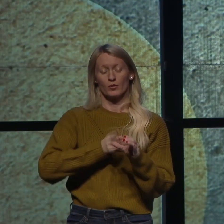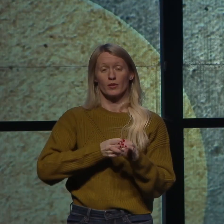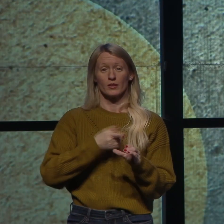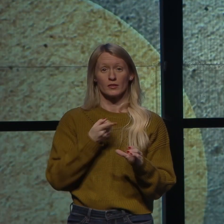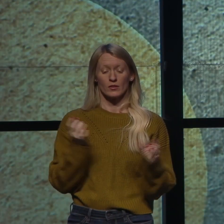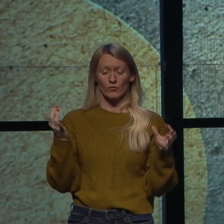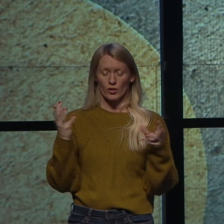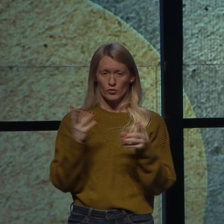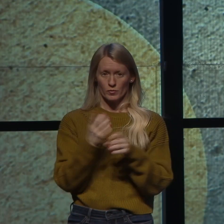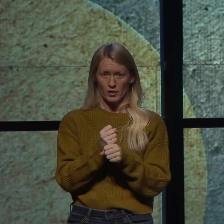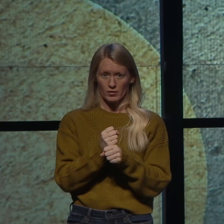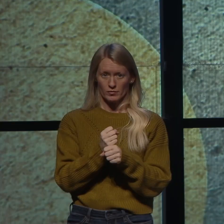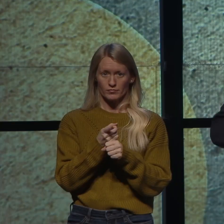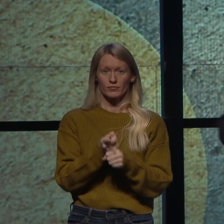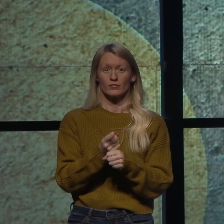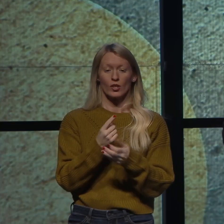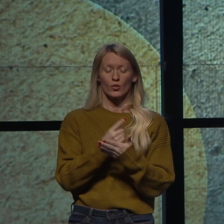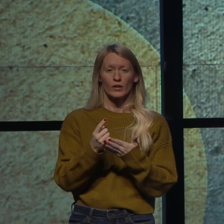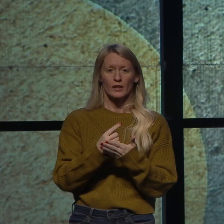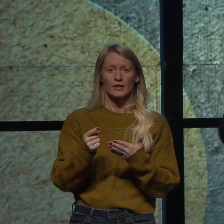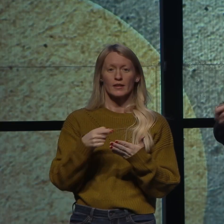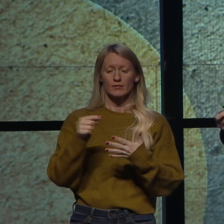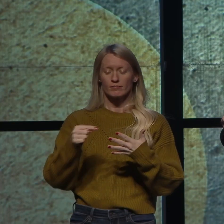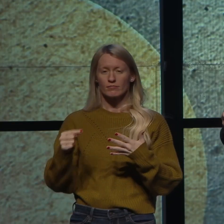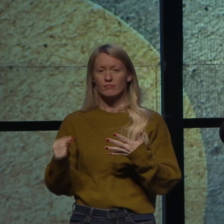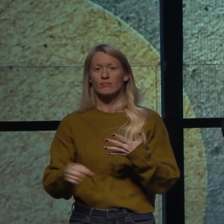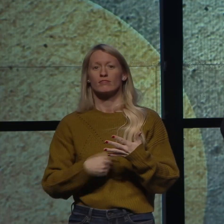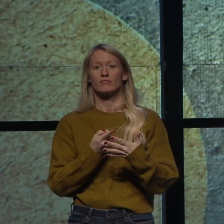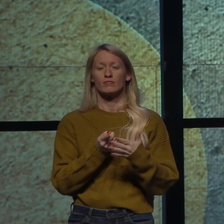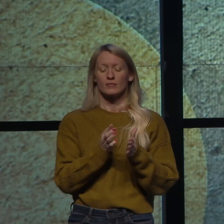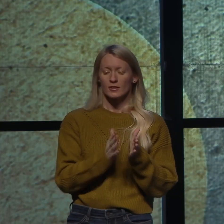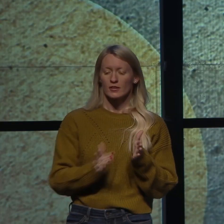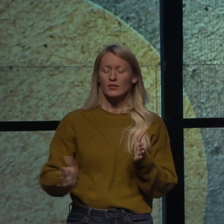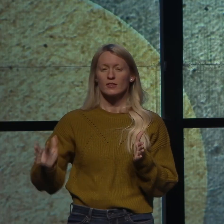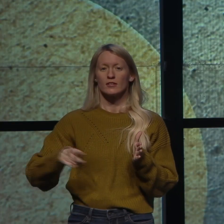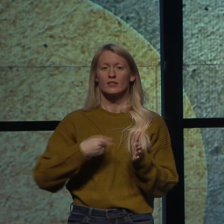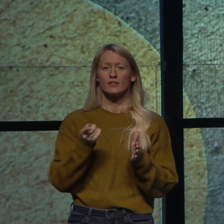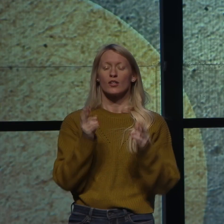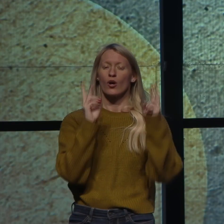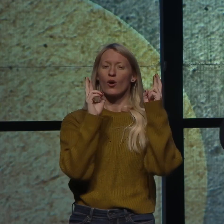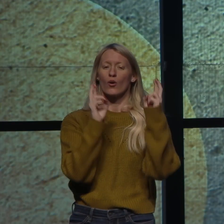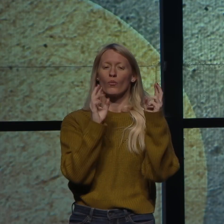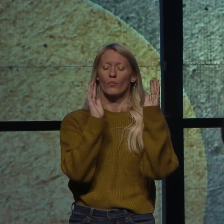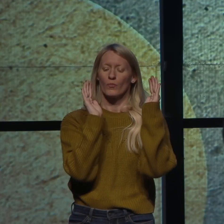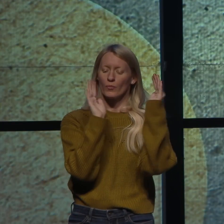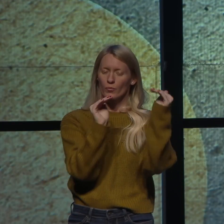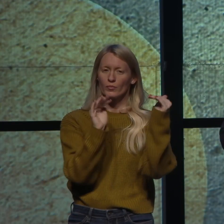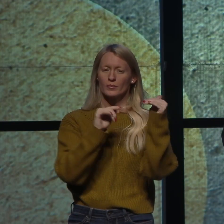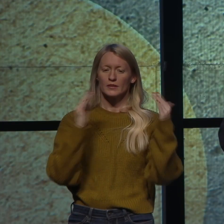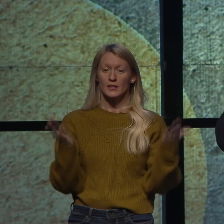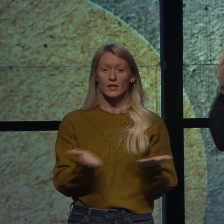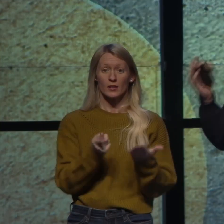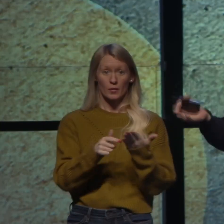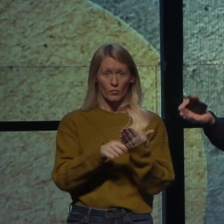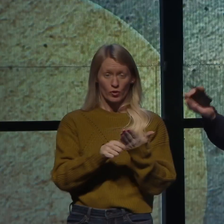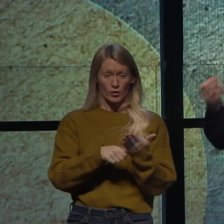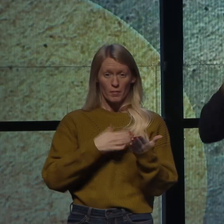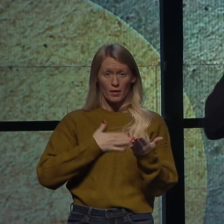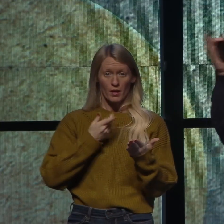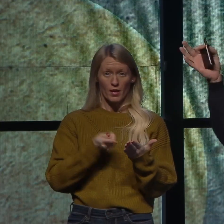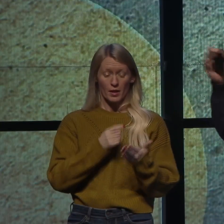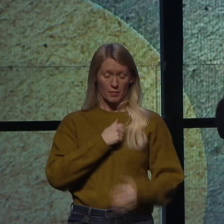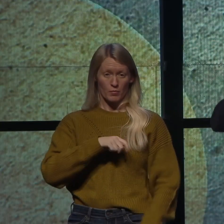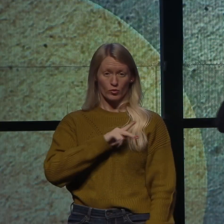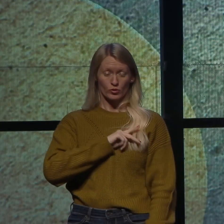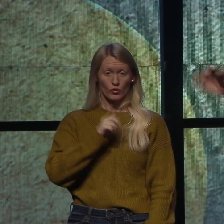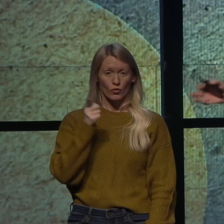series called Hope is Here. And I don't know if I mentioned it. My name's Ryan. I'm the lead pastor here. Inside your program is my cell phone number. If you're a guest, if